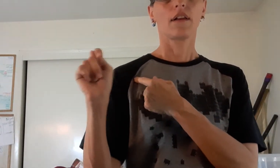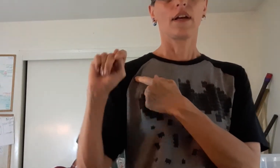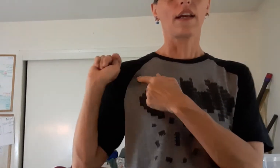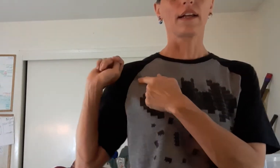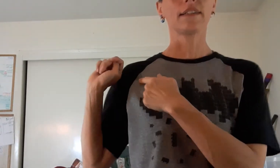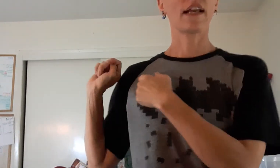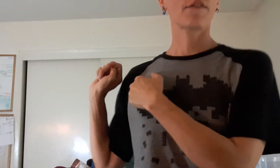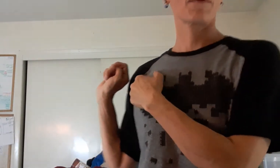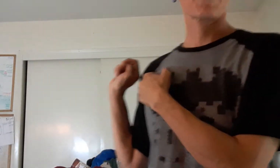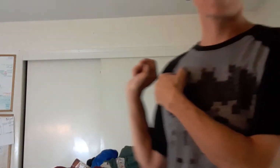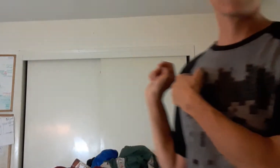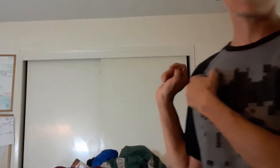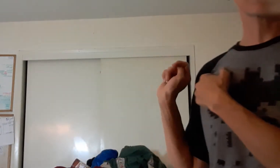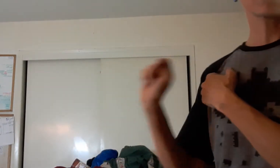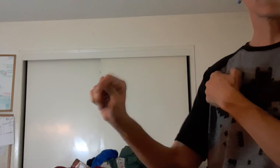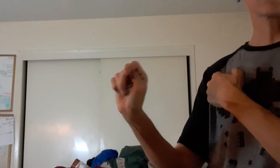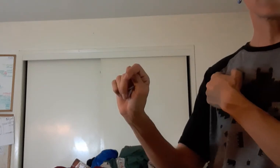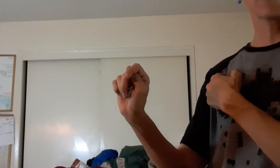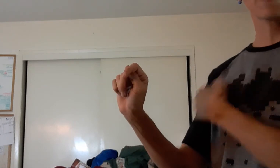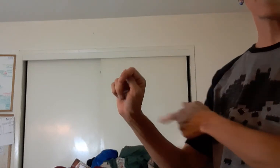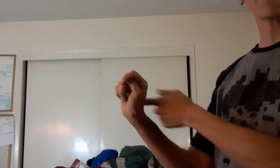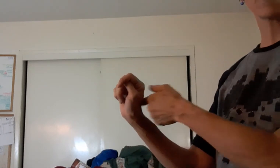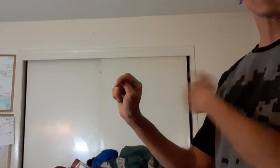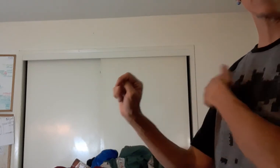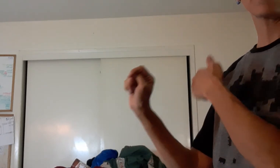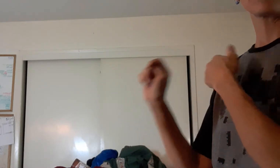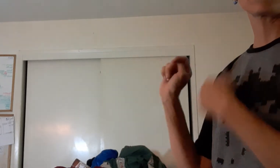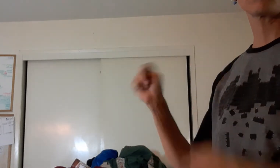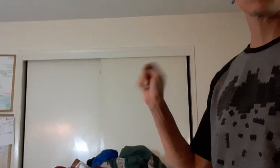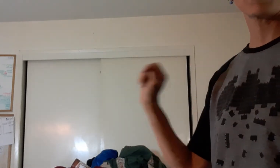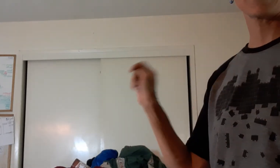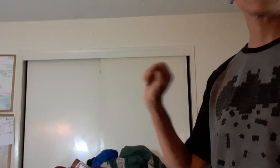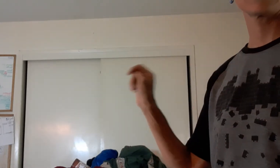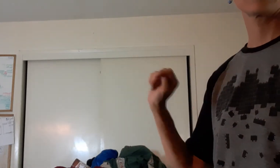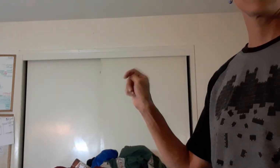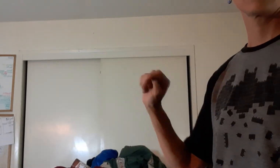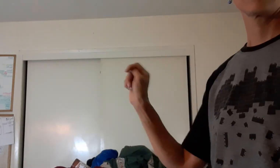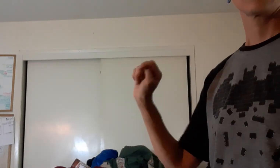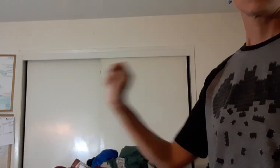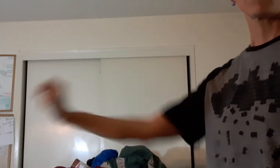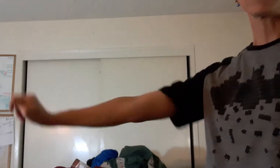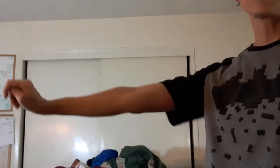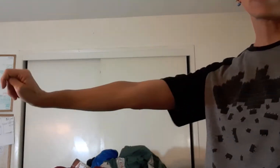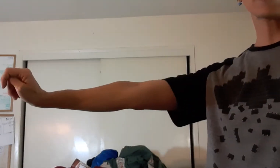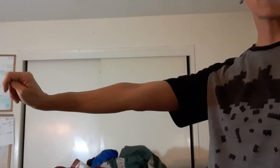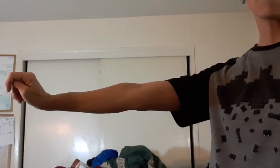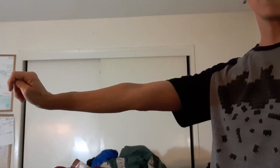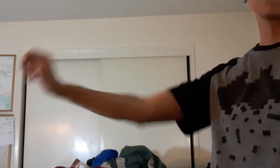Now it doesn't have to be back here. can get it out there. Like see how there's some space. But it's not like out here.